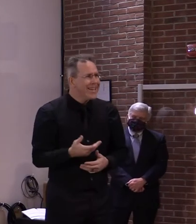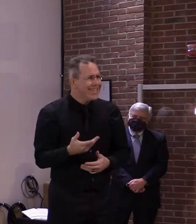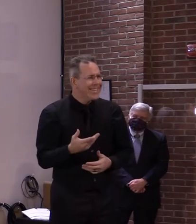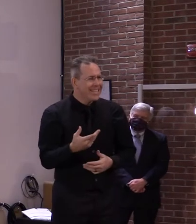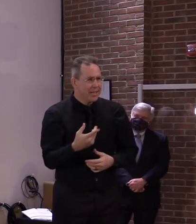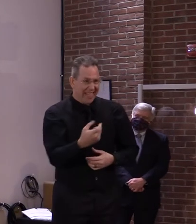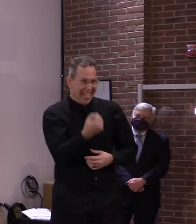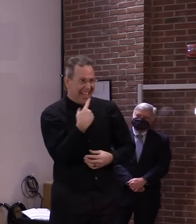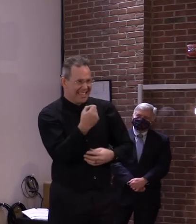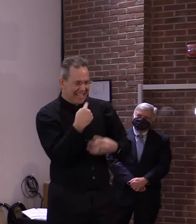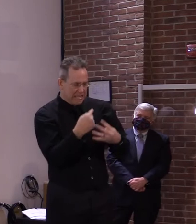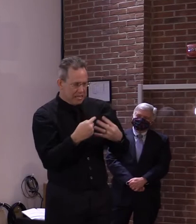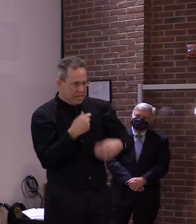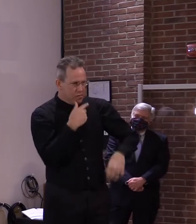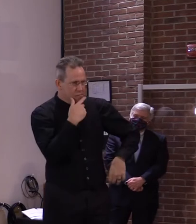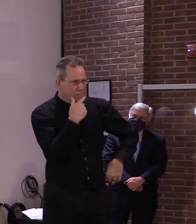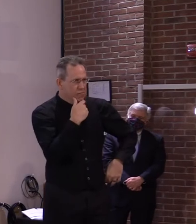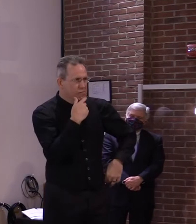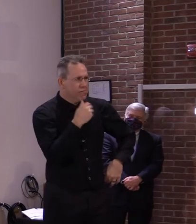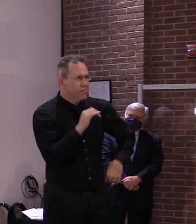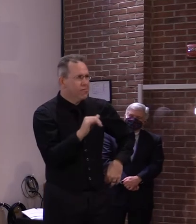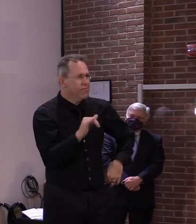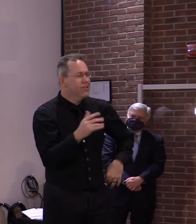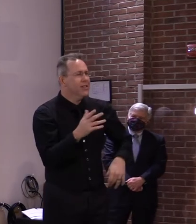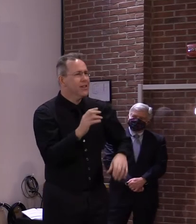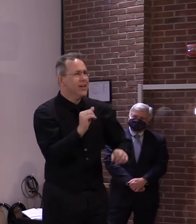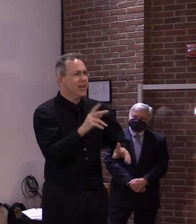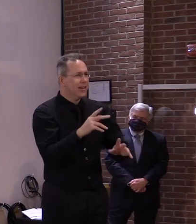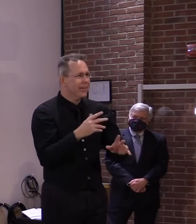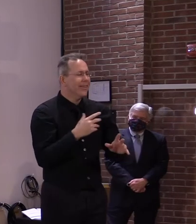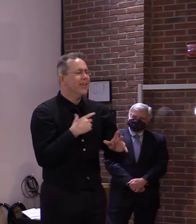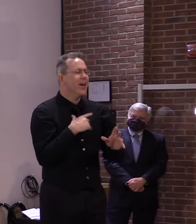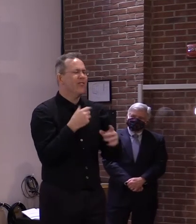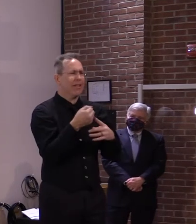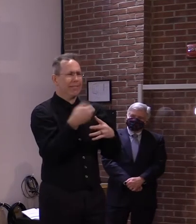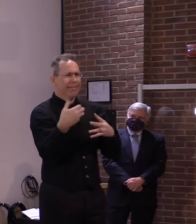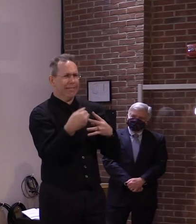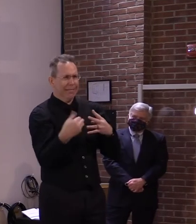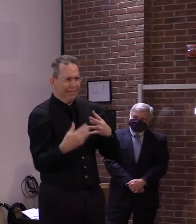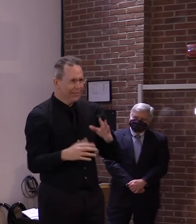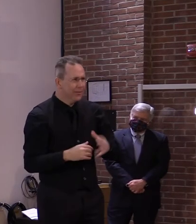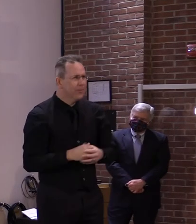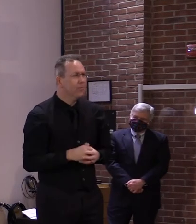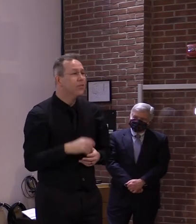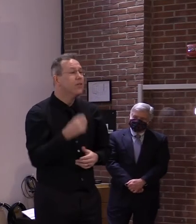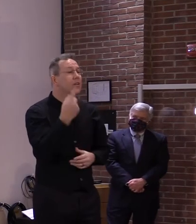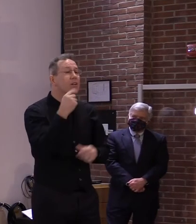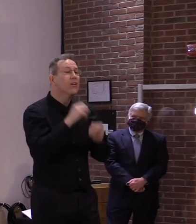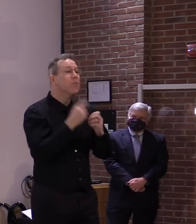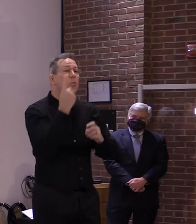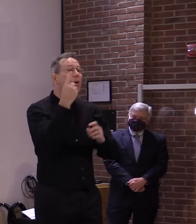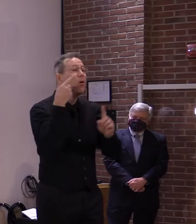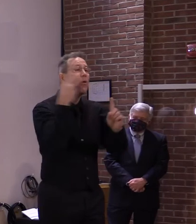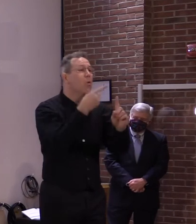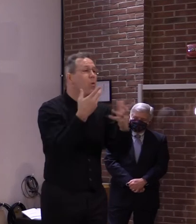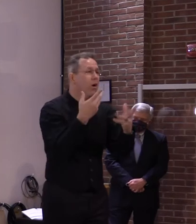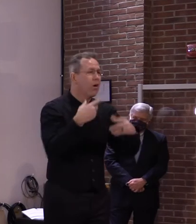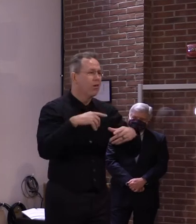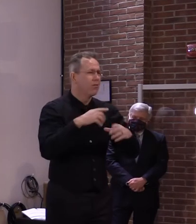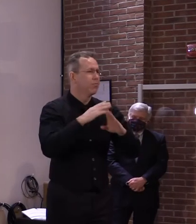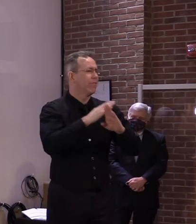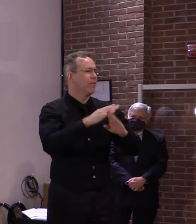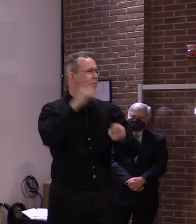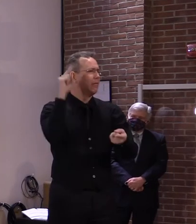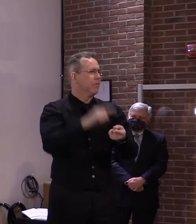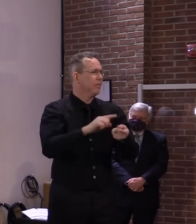mind the north star we're all following which is preserving life preventing death and a couple press